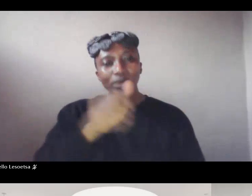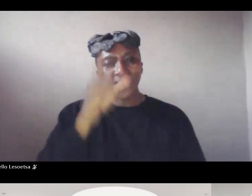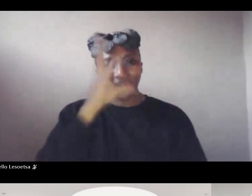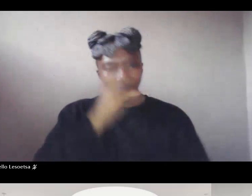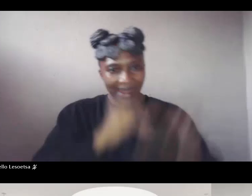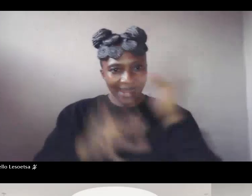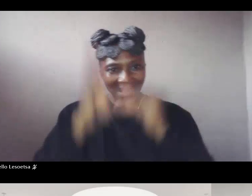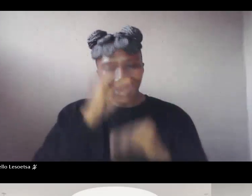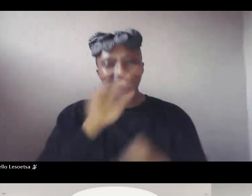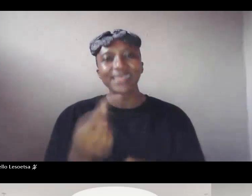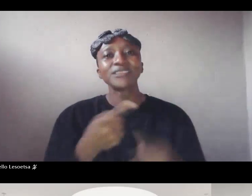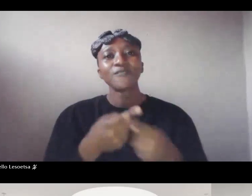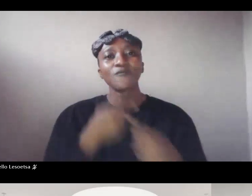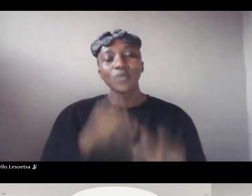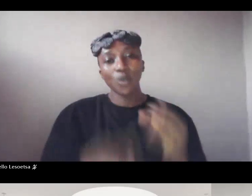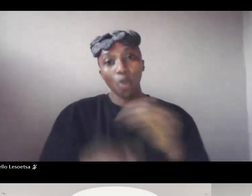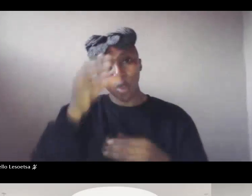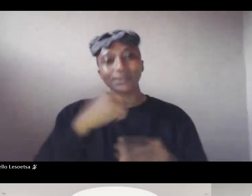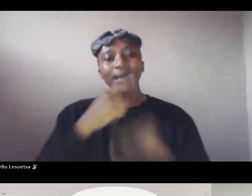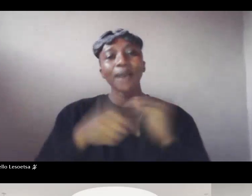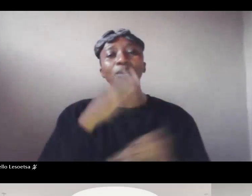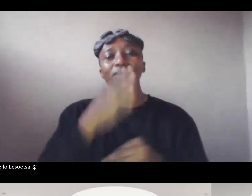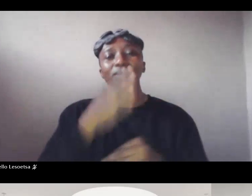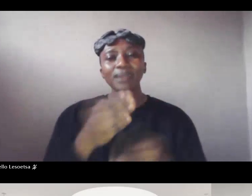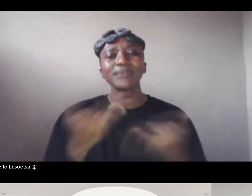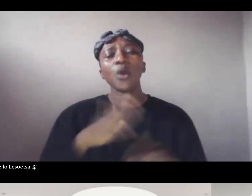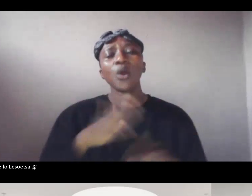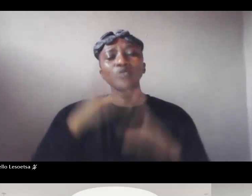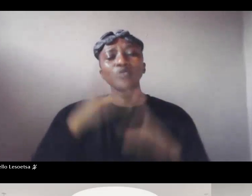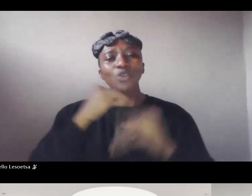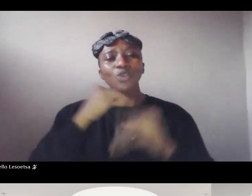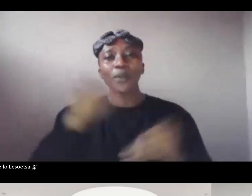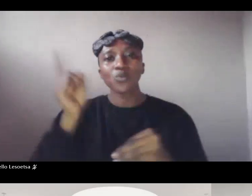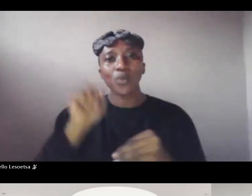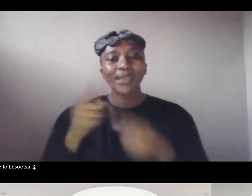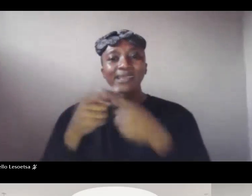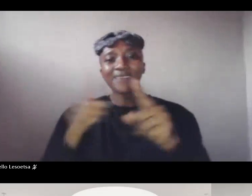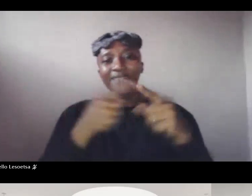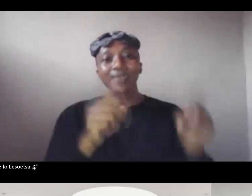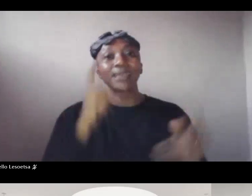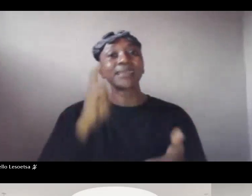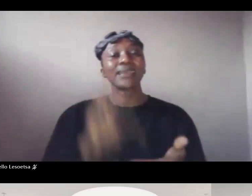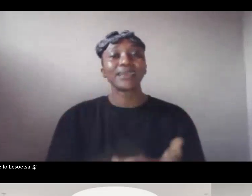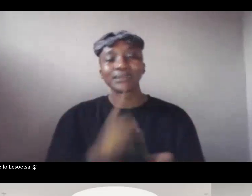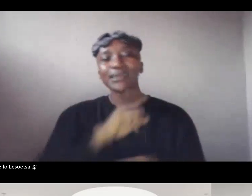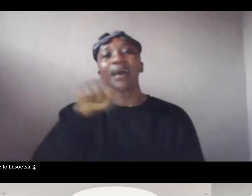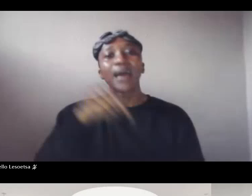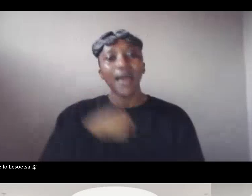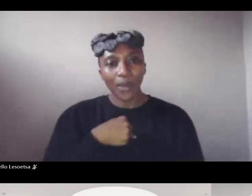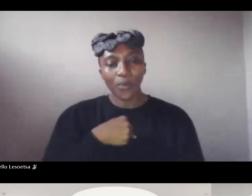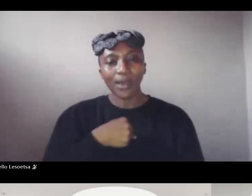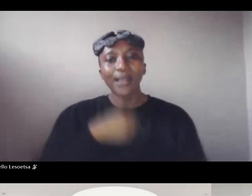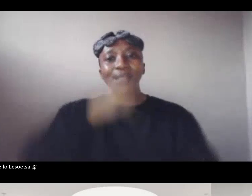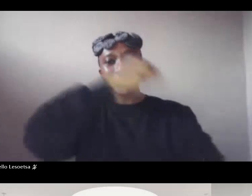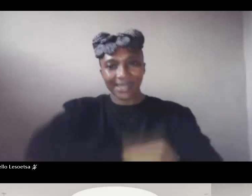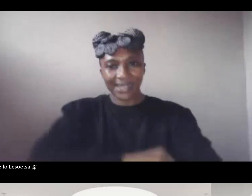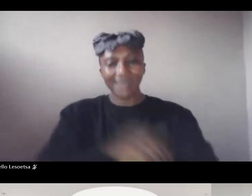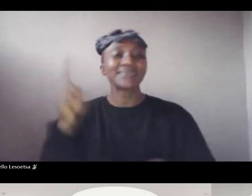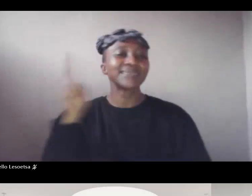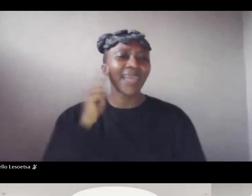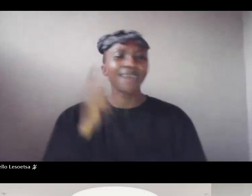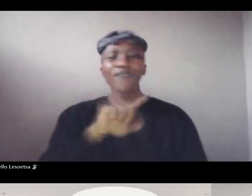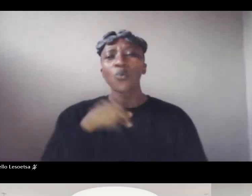course. We want to now talk about the different needs of our learners who are deaf. How can we? What will be